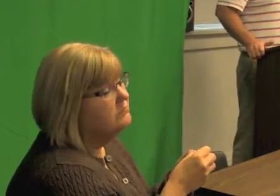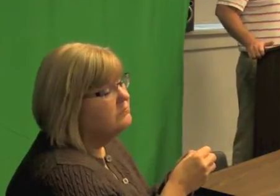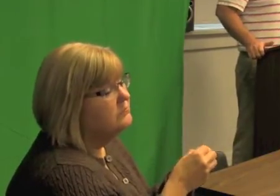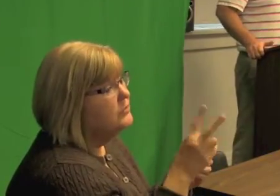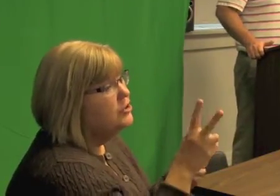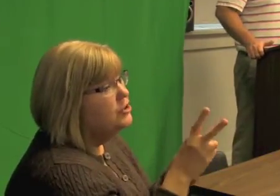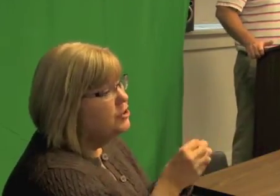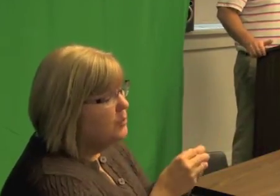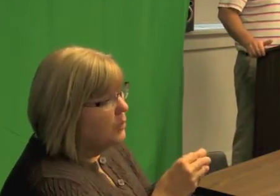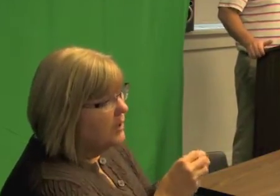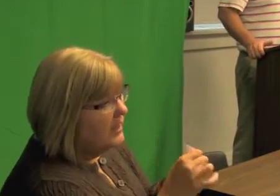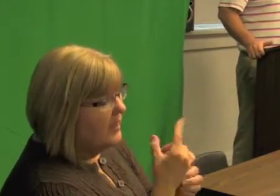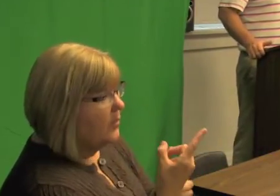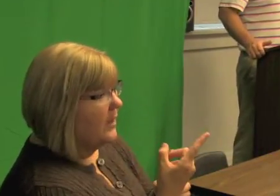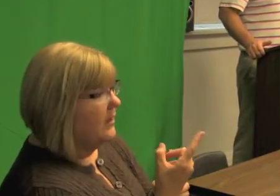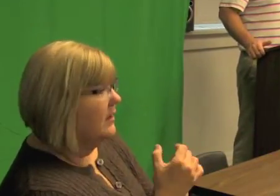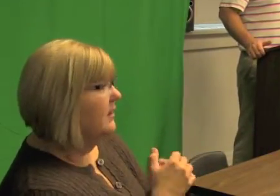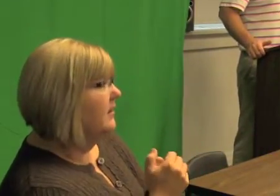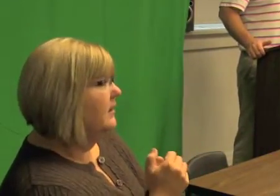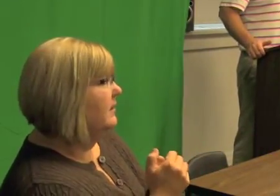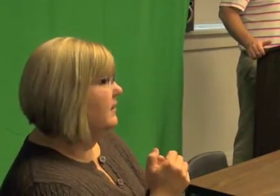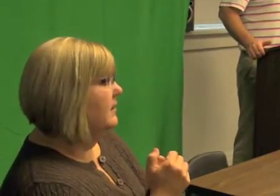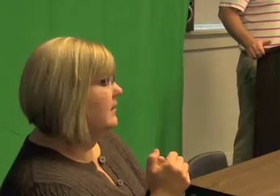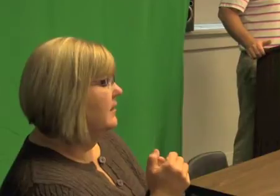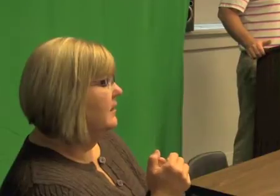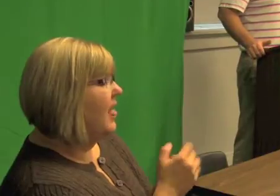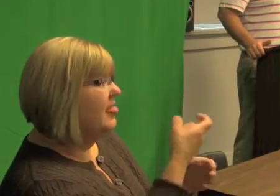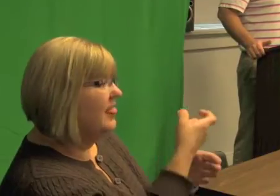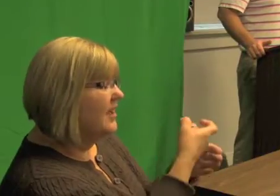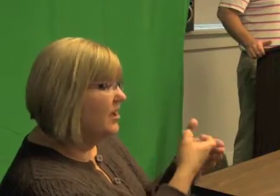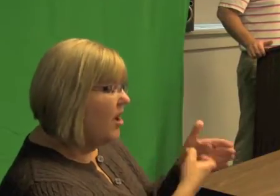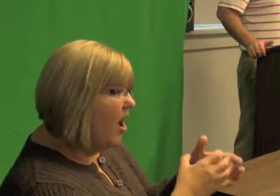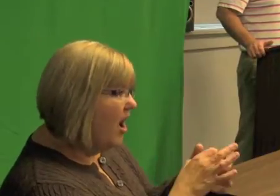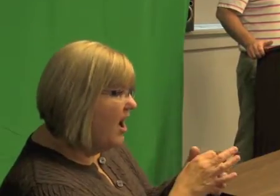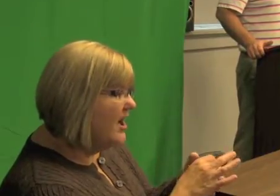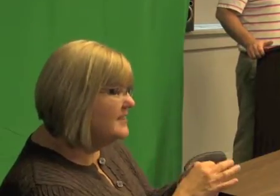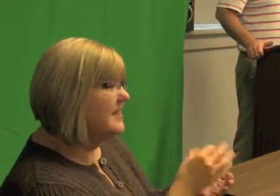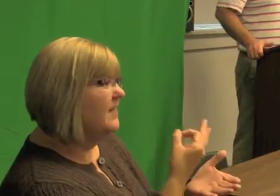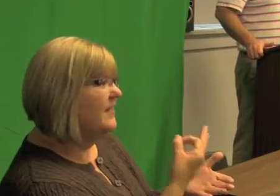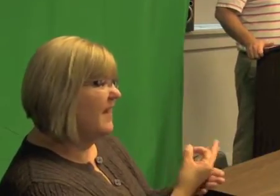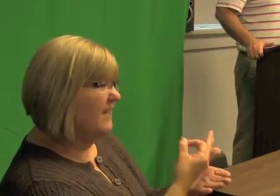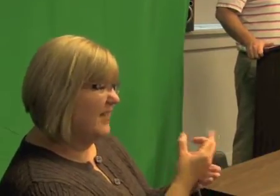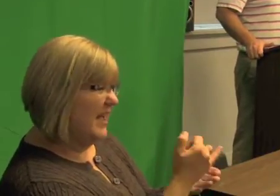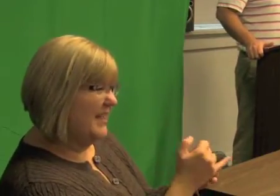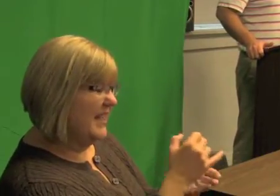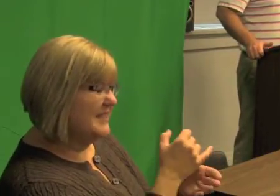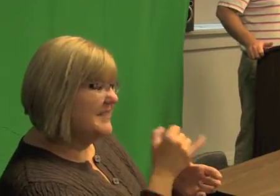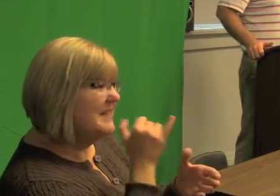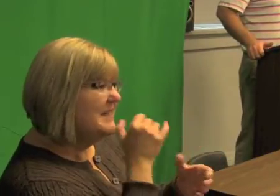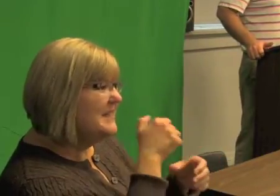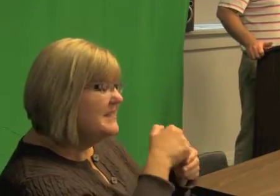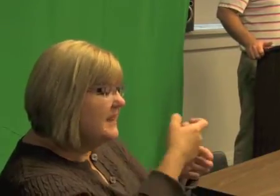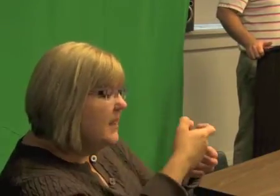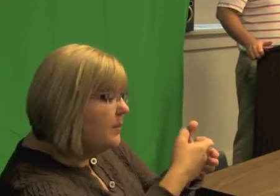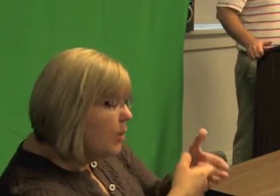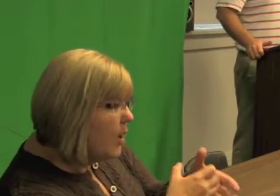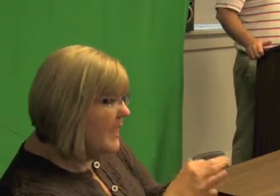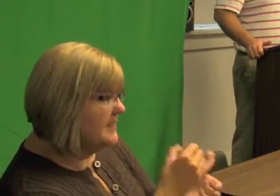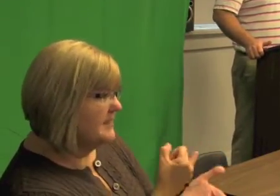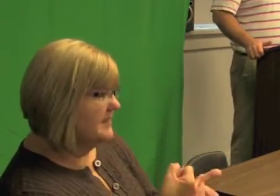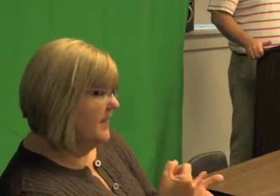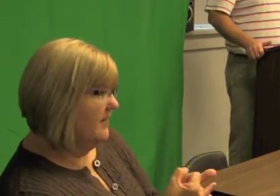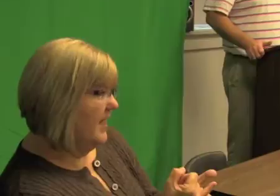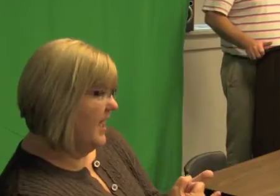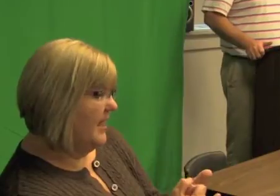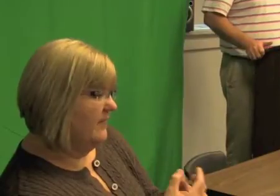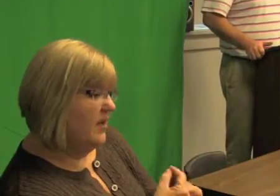then. One other one. The cost of the financing is in the price of the item. If I'm